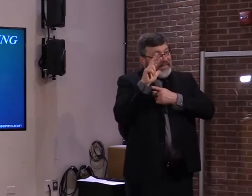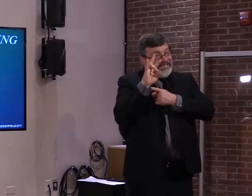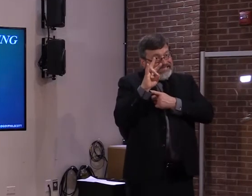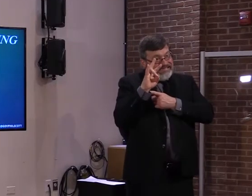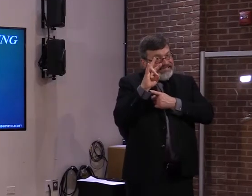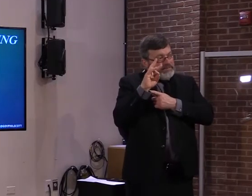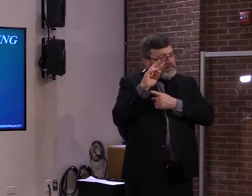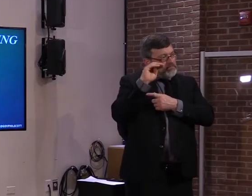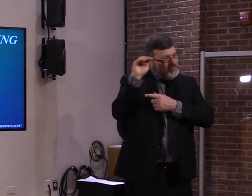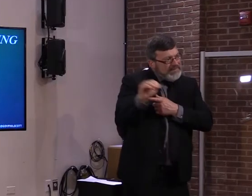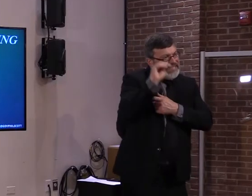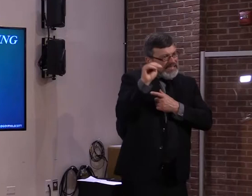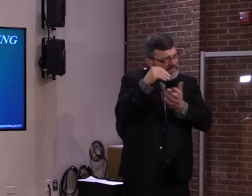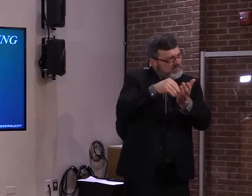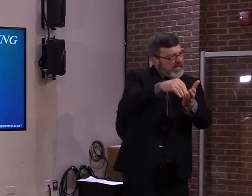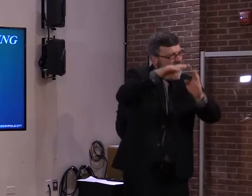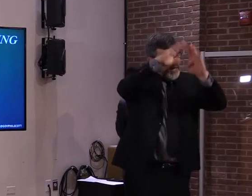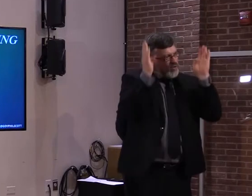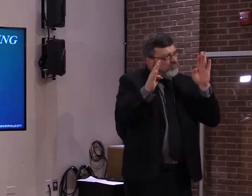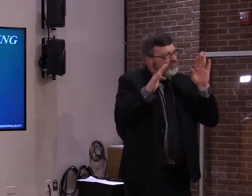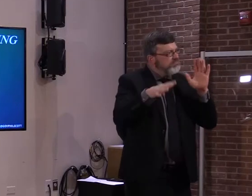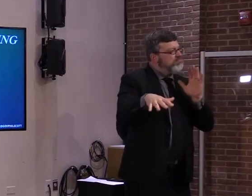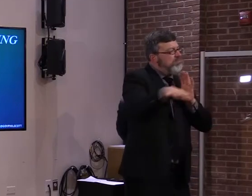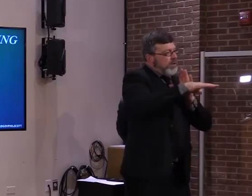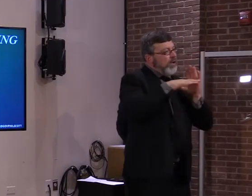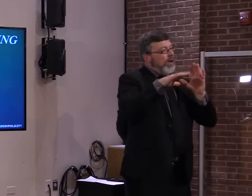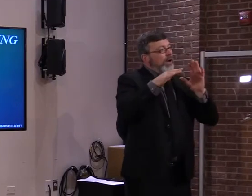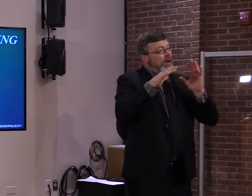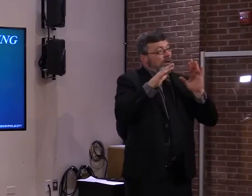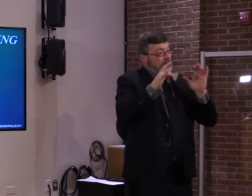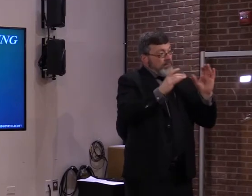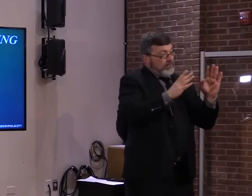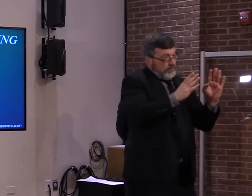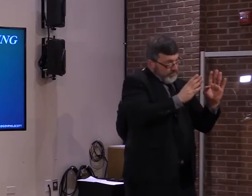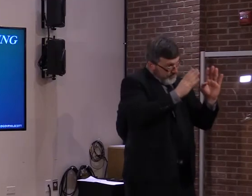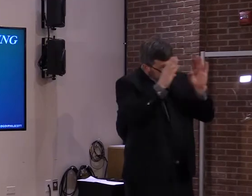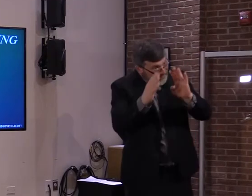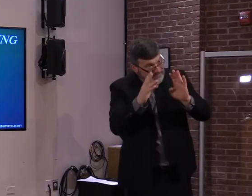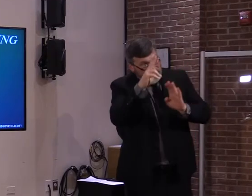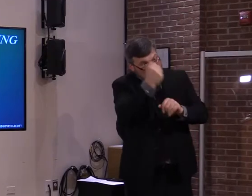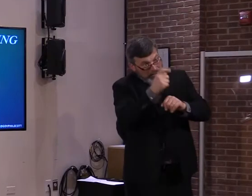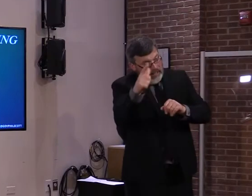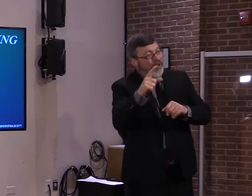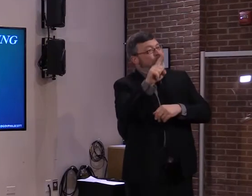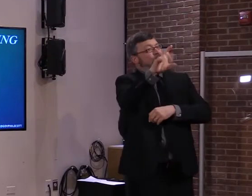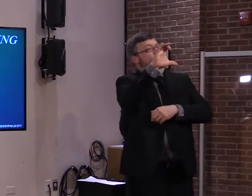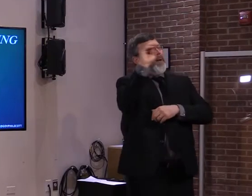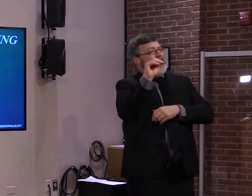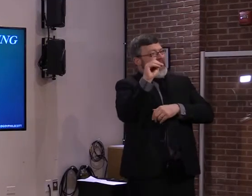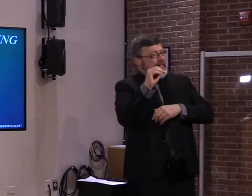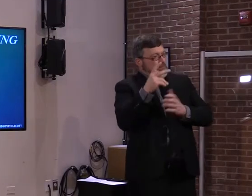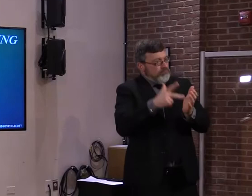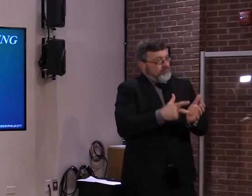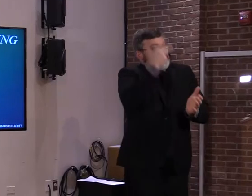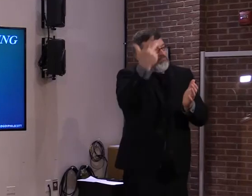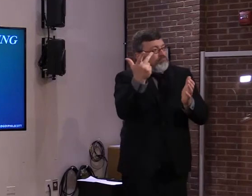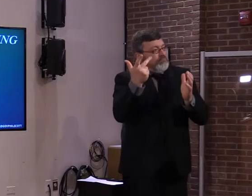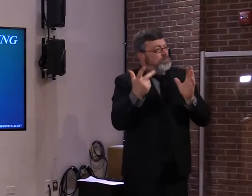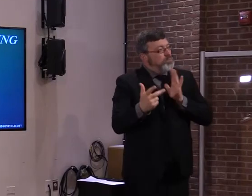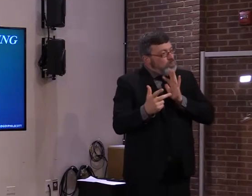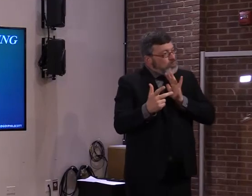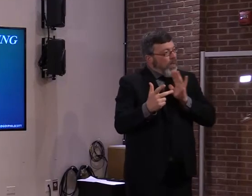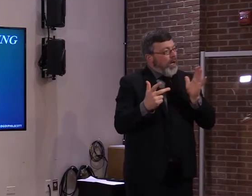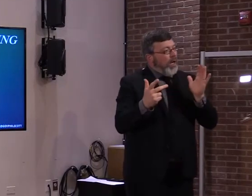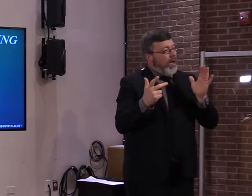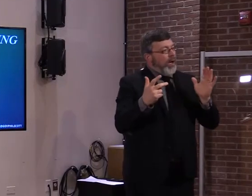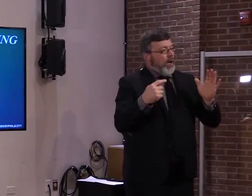seen at $100 million. That was 3 years ago. And that pales in comparison to what I'd like to see